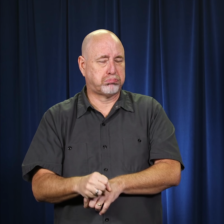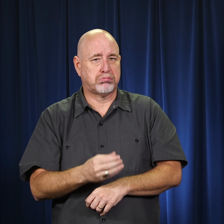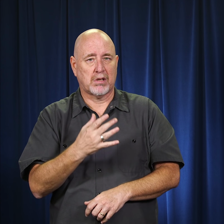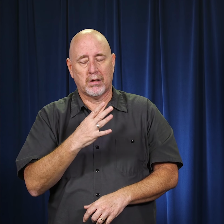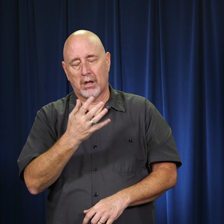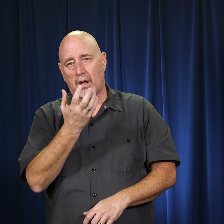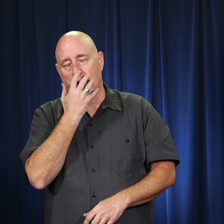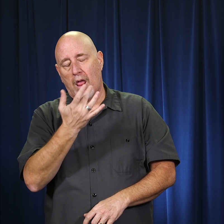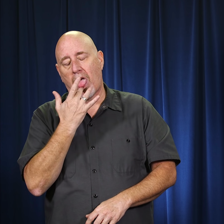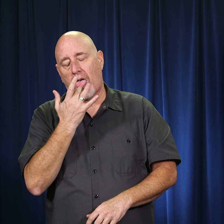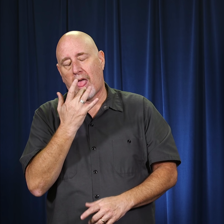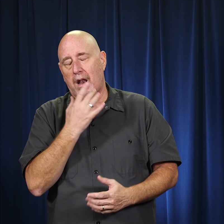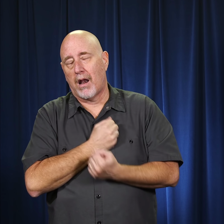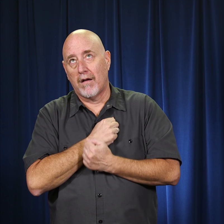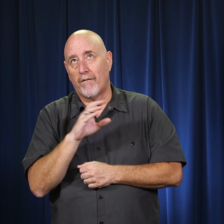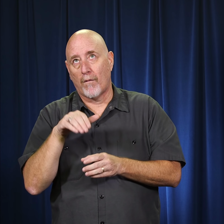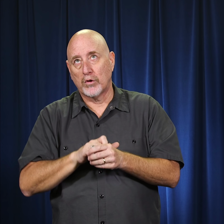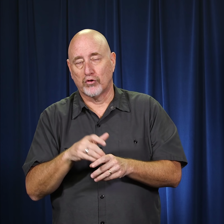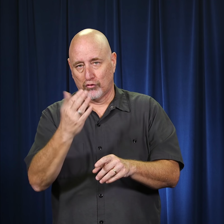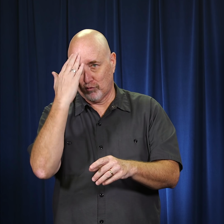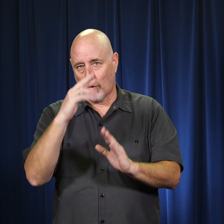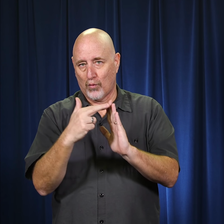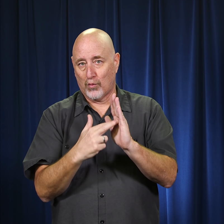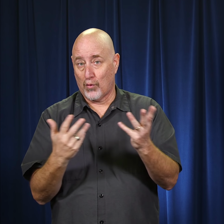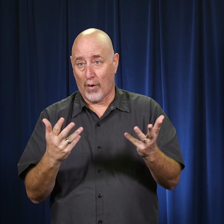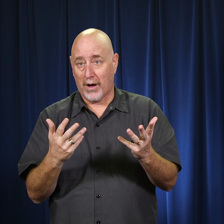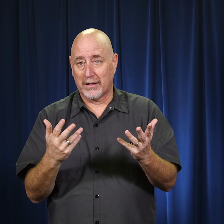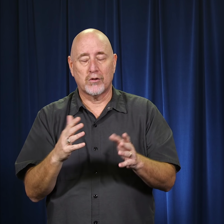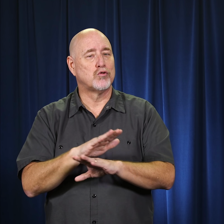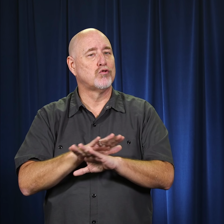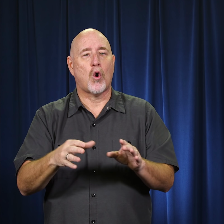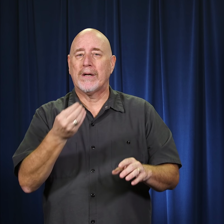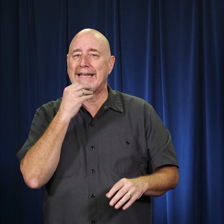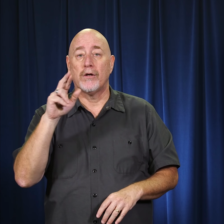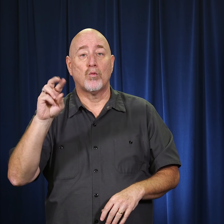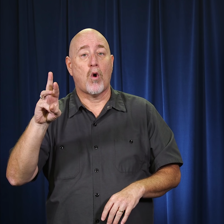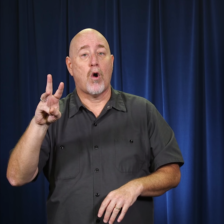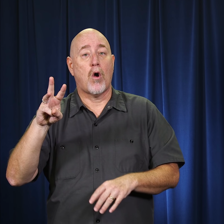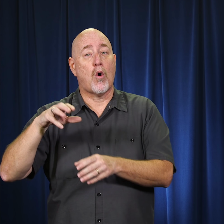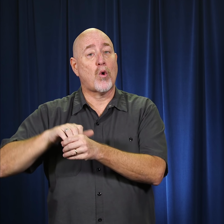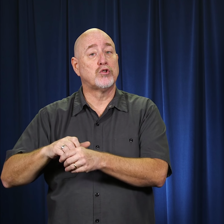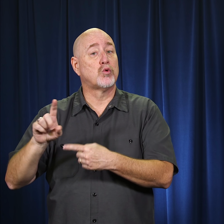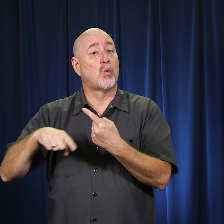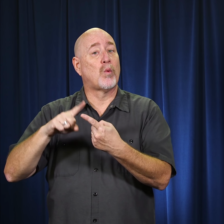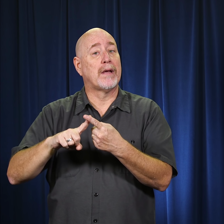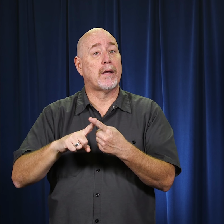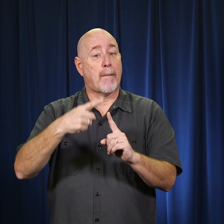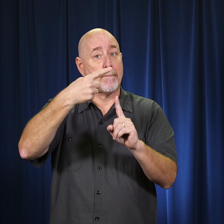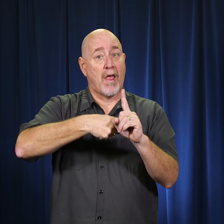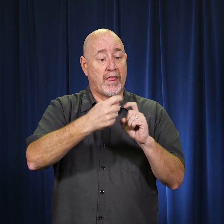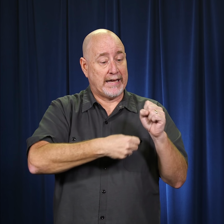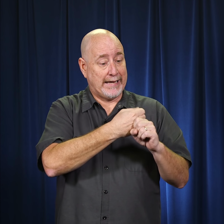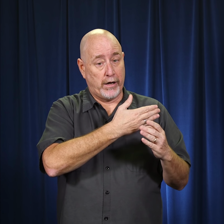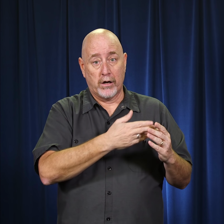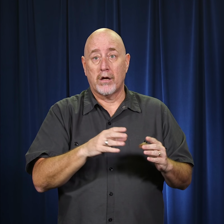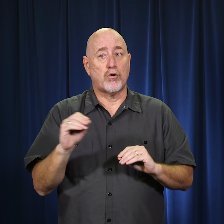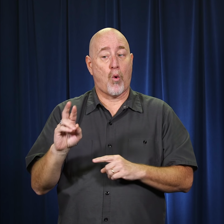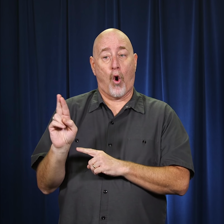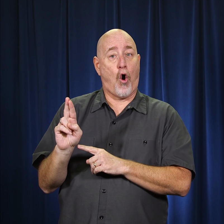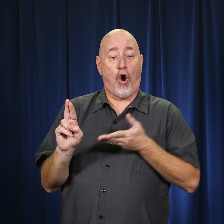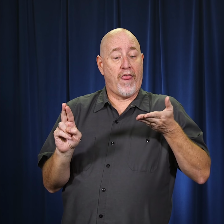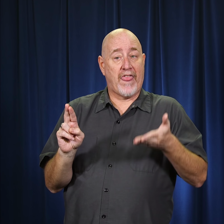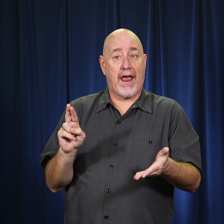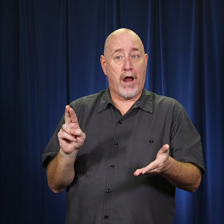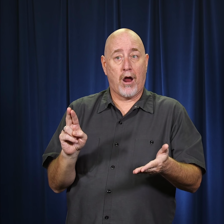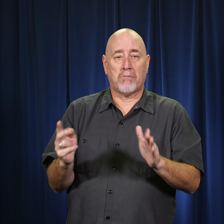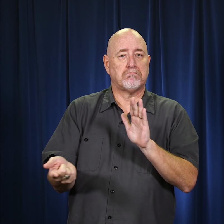a big oyster fan, you probably know the rule that you should not eat a raw oyster in any month that doesn't